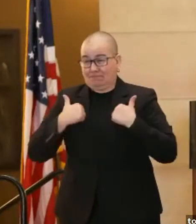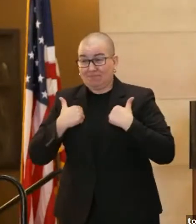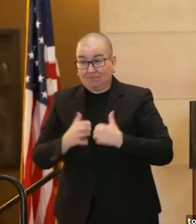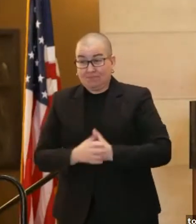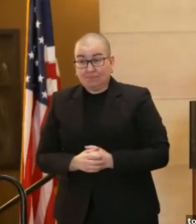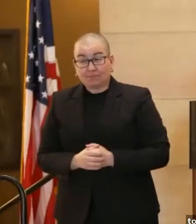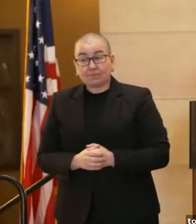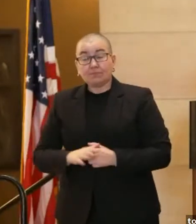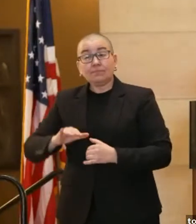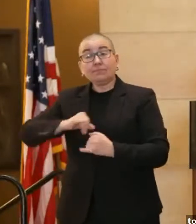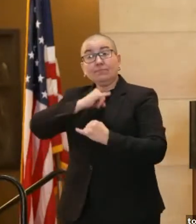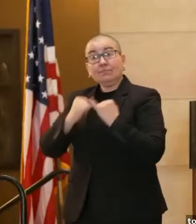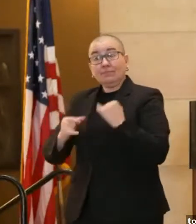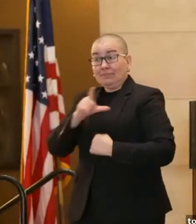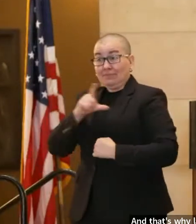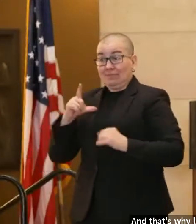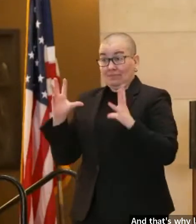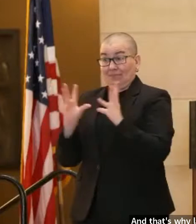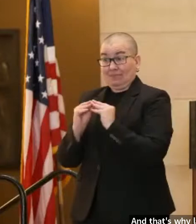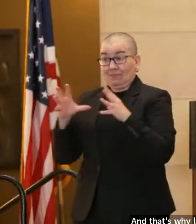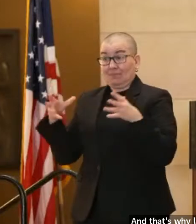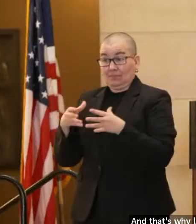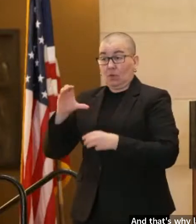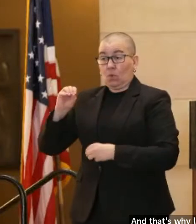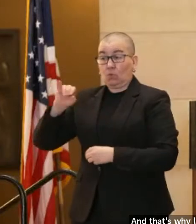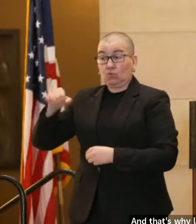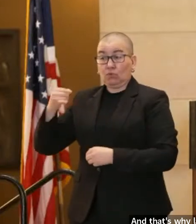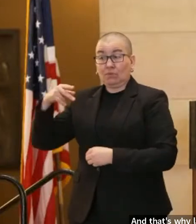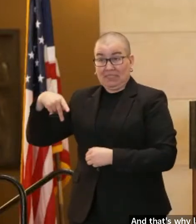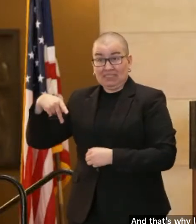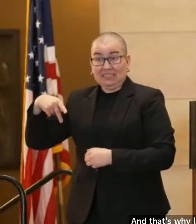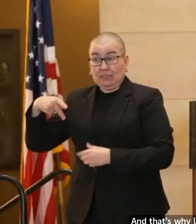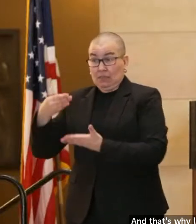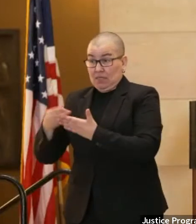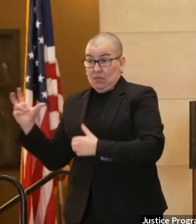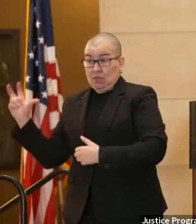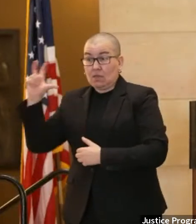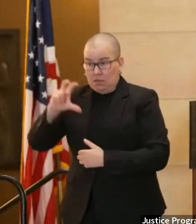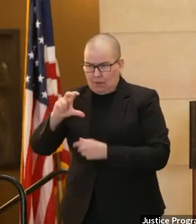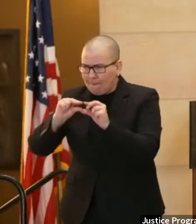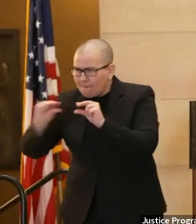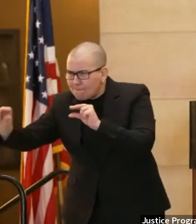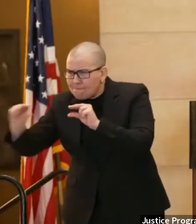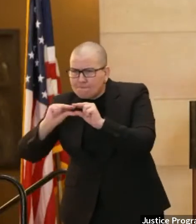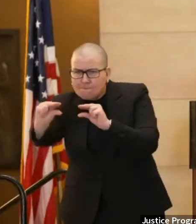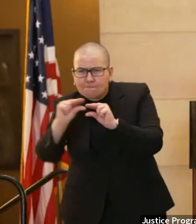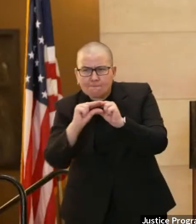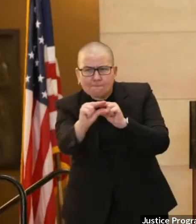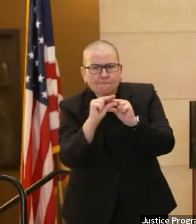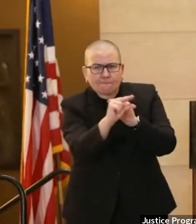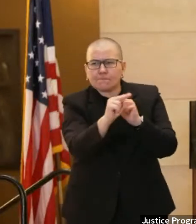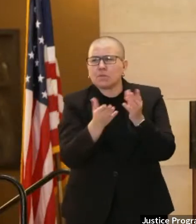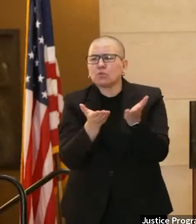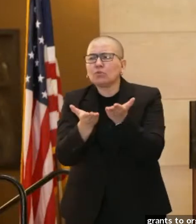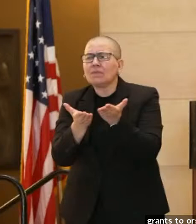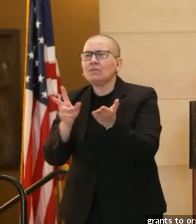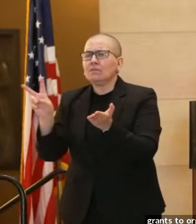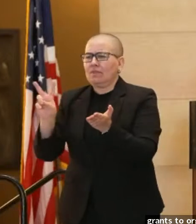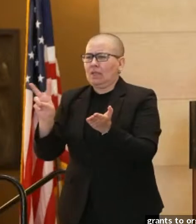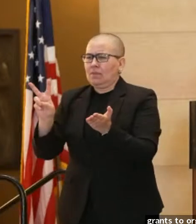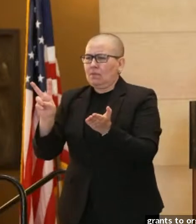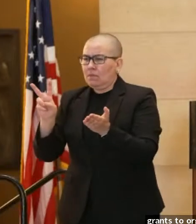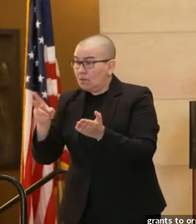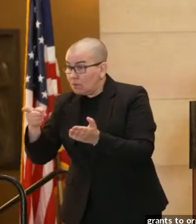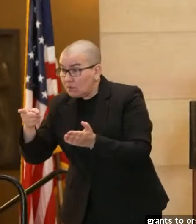Justice Programs for Victims of Crime by providing grants to organizations that provide services to victims of crimes that are not covered by